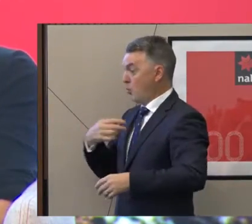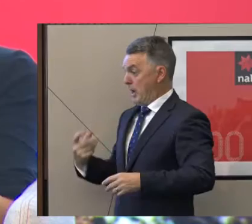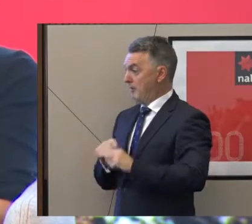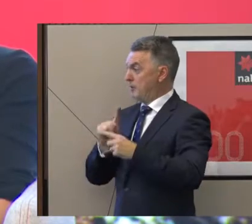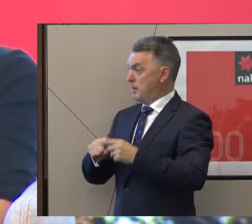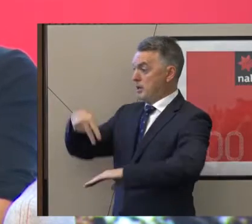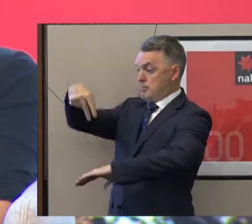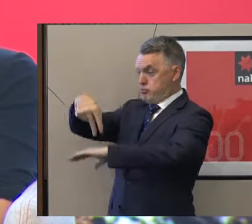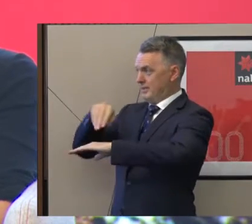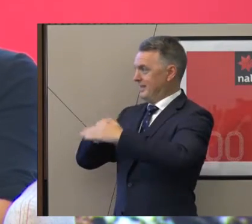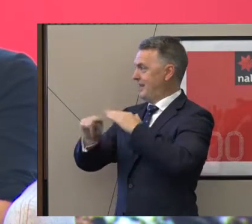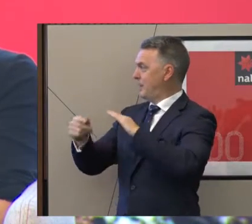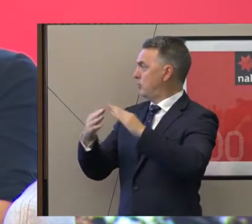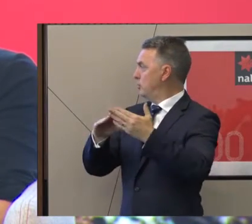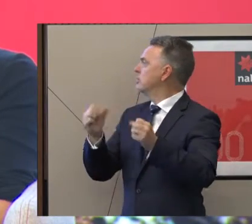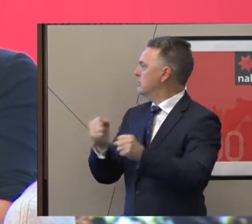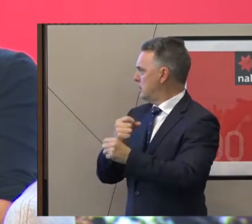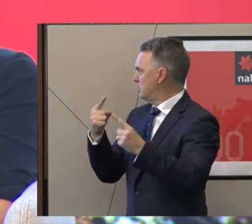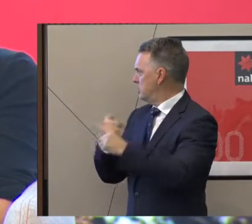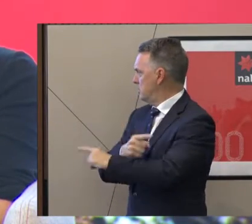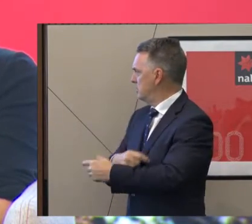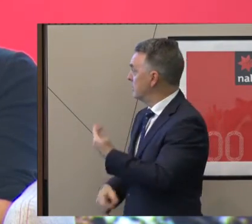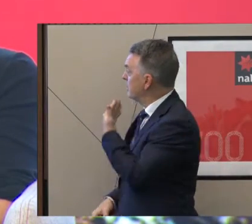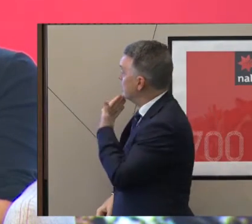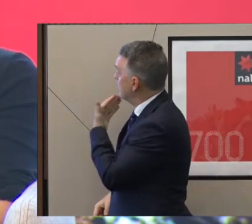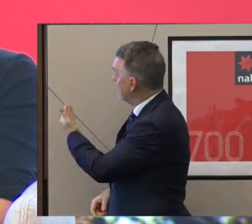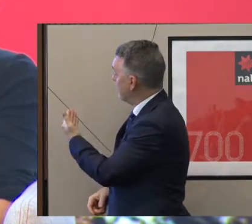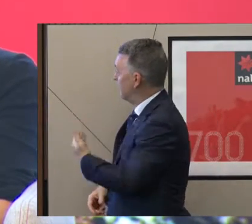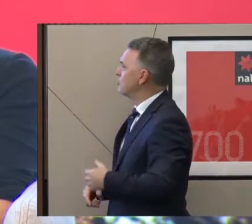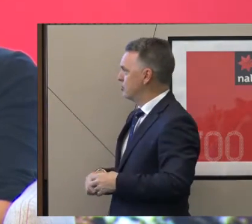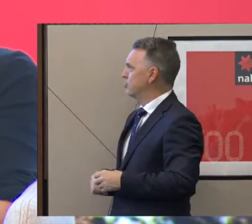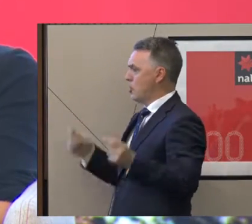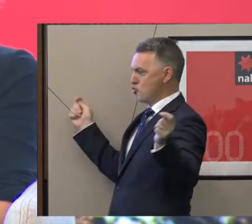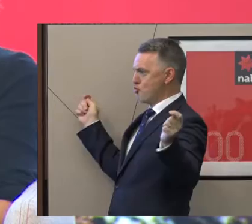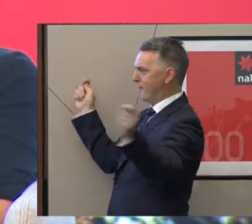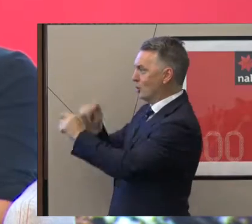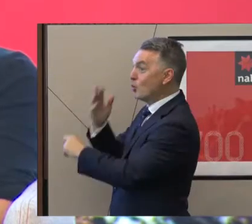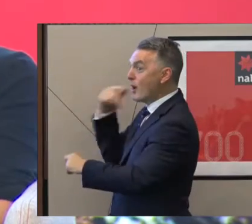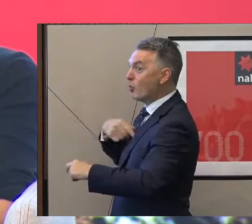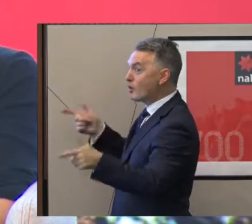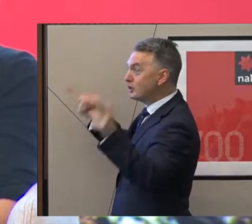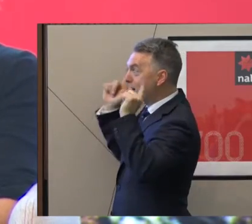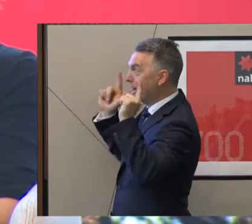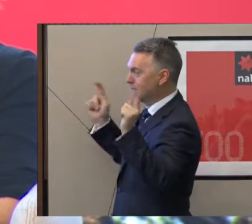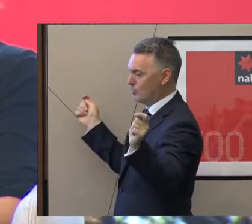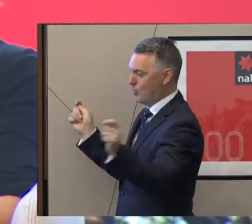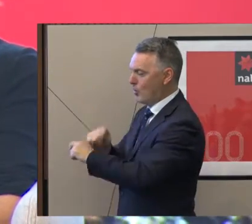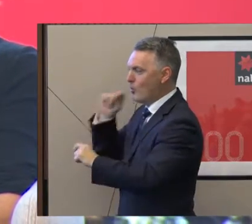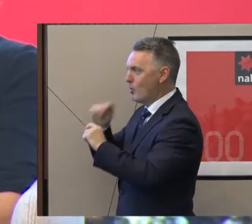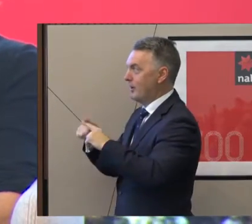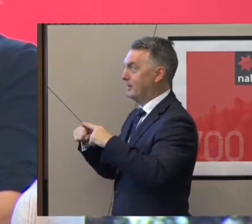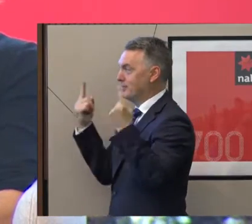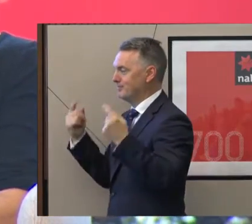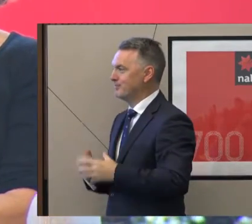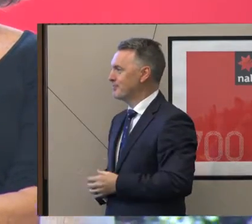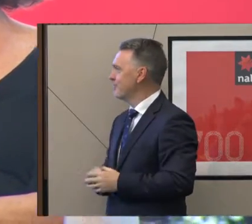community to make that change. Come the revolution when yeah. we're in charge. It's going to be very different, let me tell